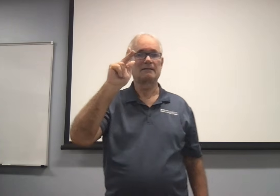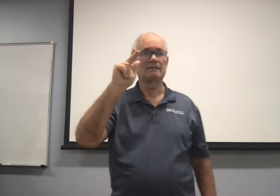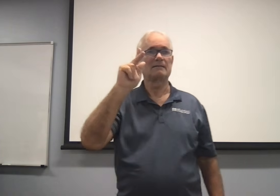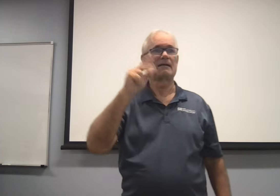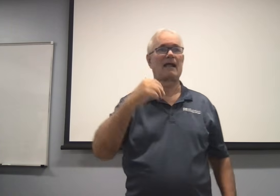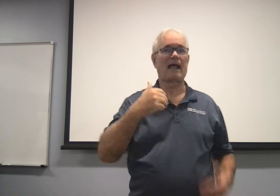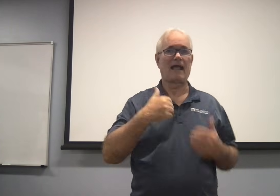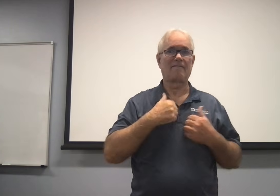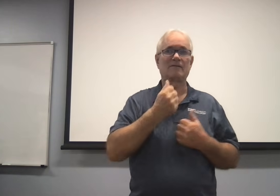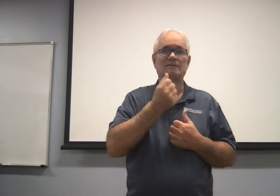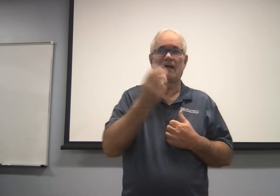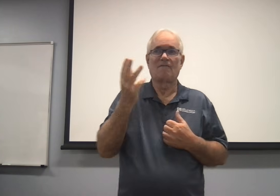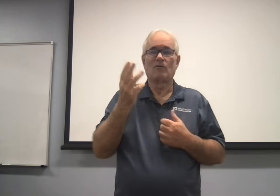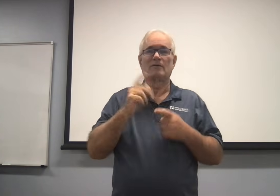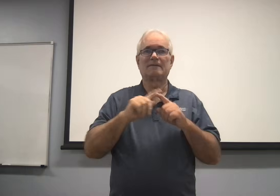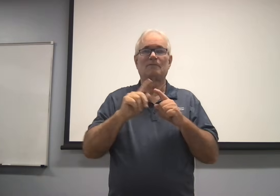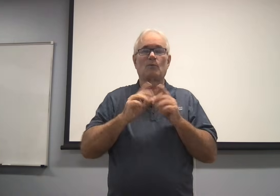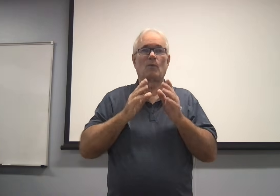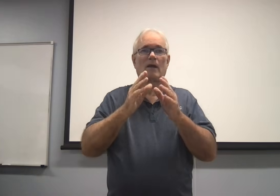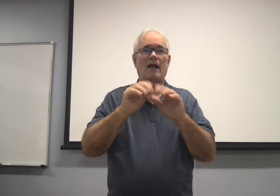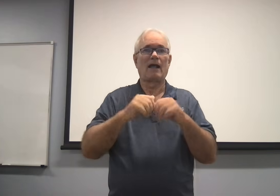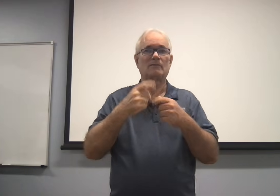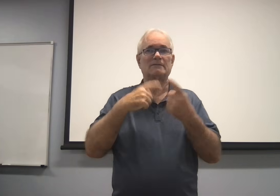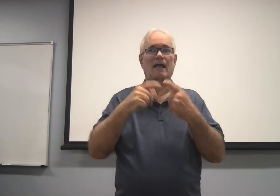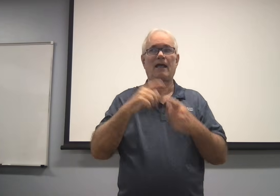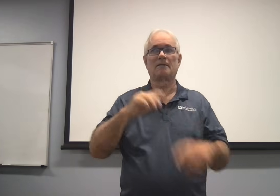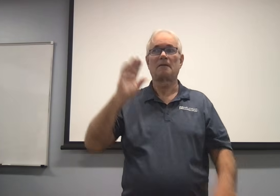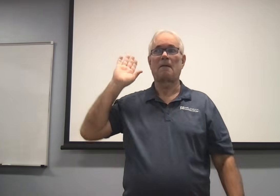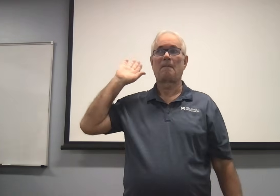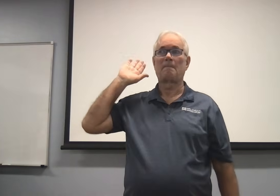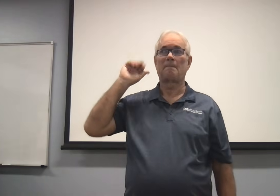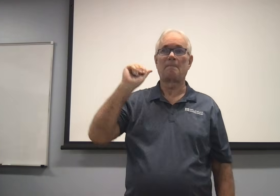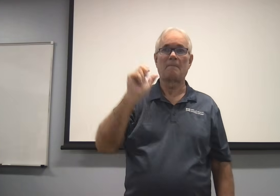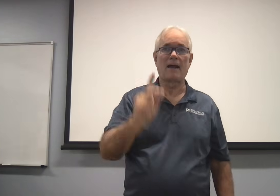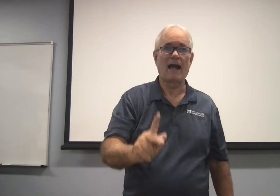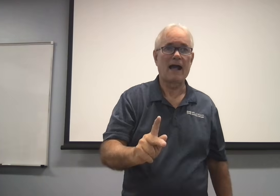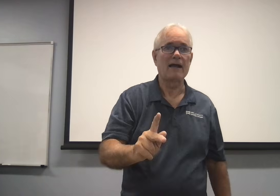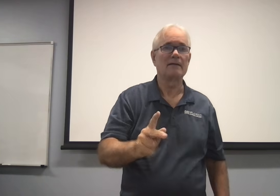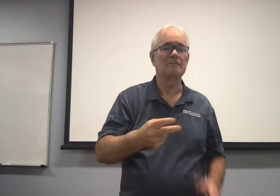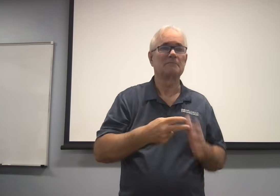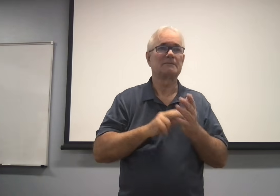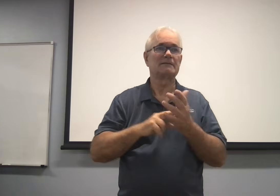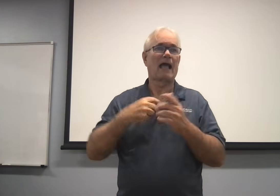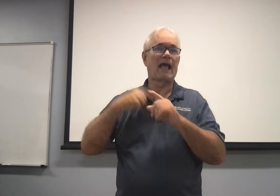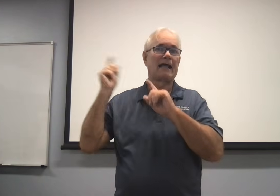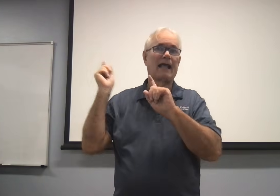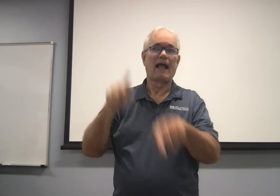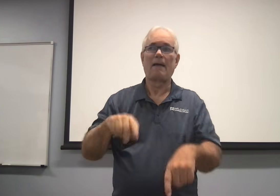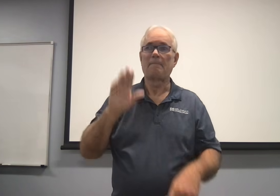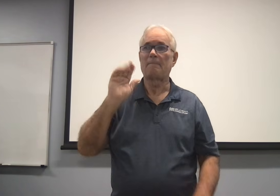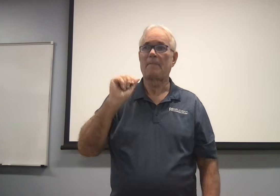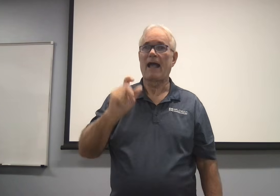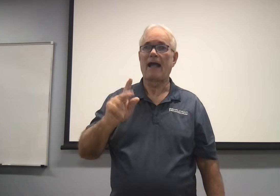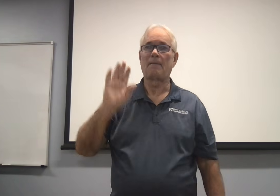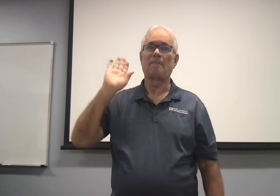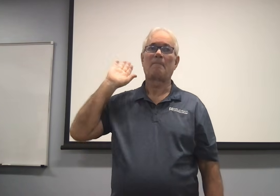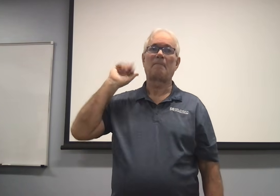Back. There are several different ways that you can sign back. B-A-C-K. Means I came